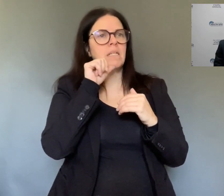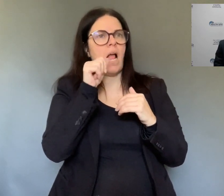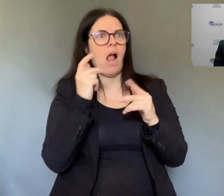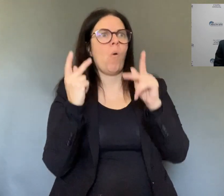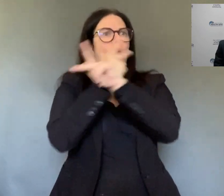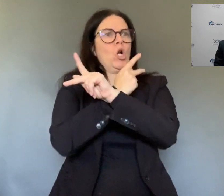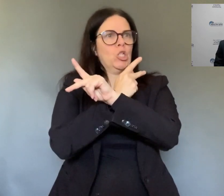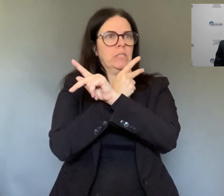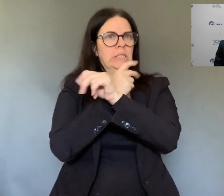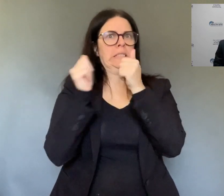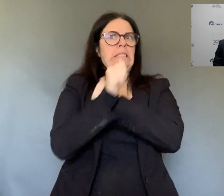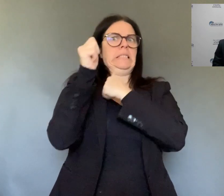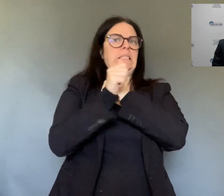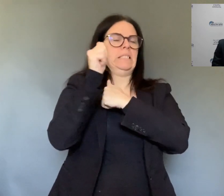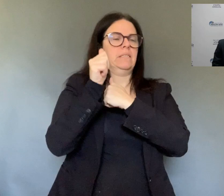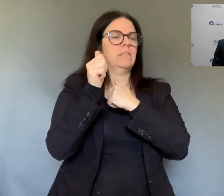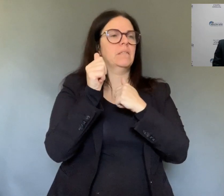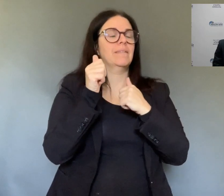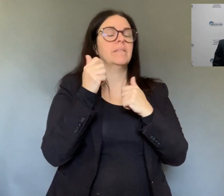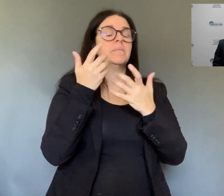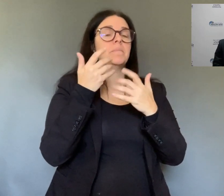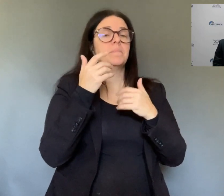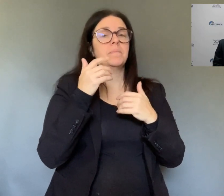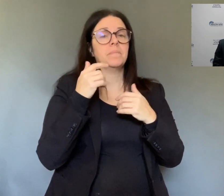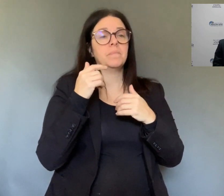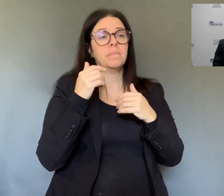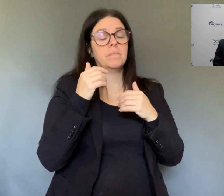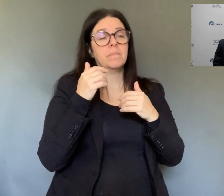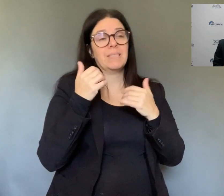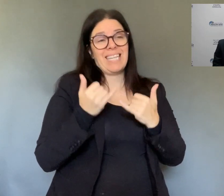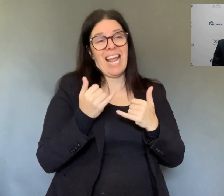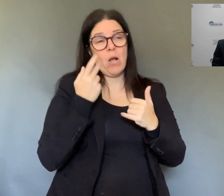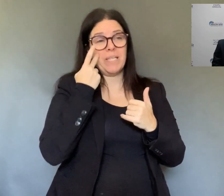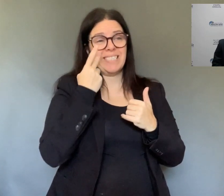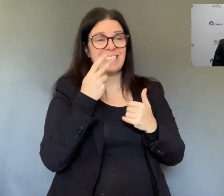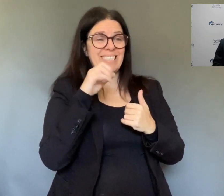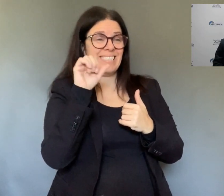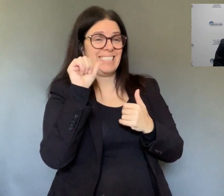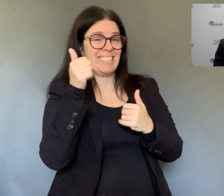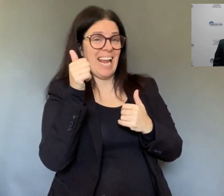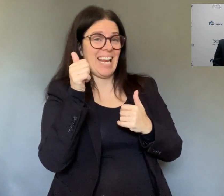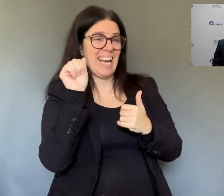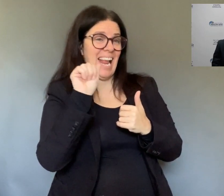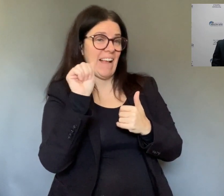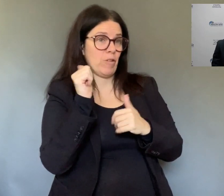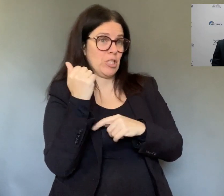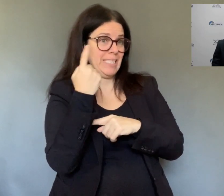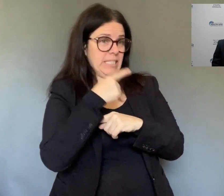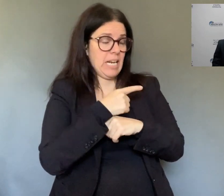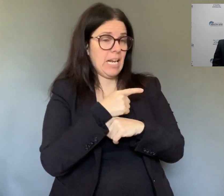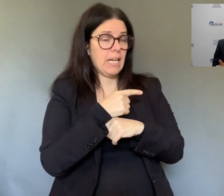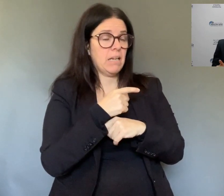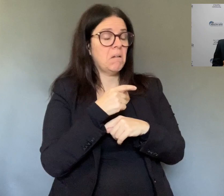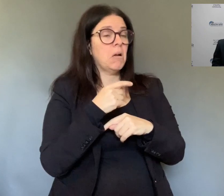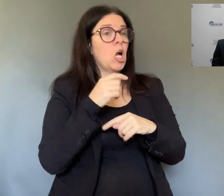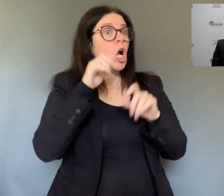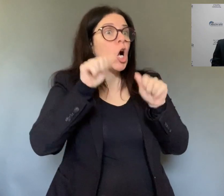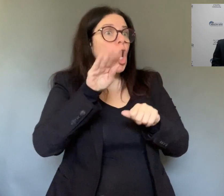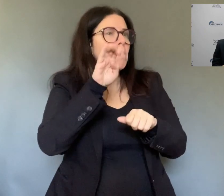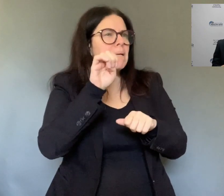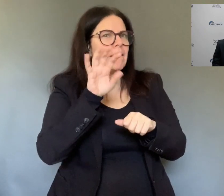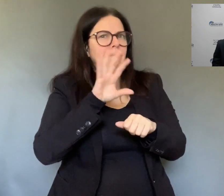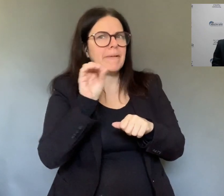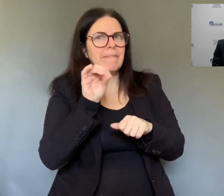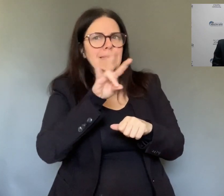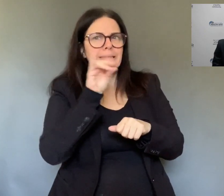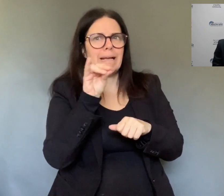could have gone up, and instead of seeing 10 cases on an average, we could be seeing like 50 cases or 60 cases, 70 cases every day. So we are